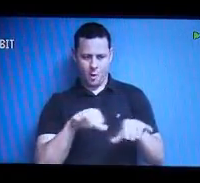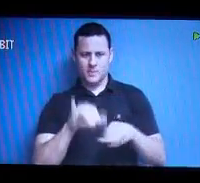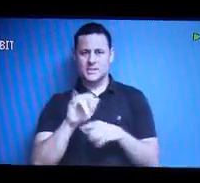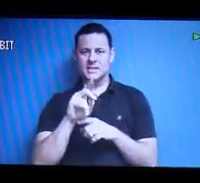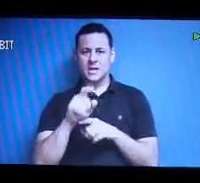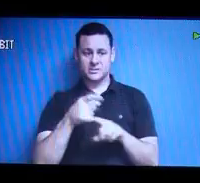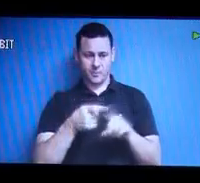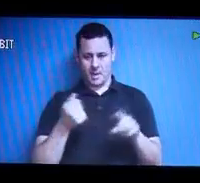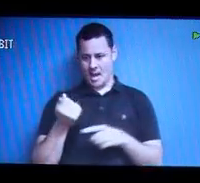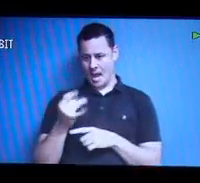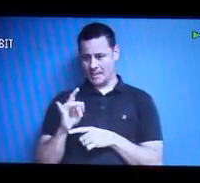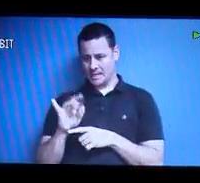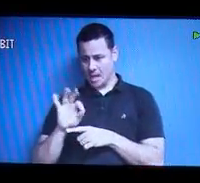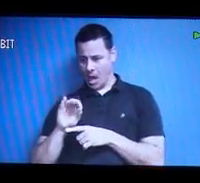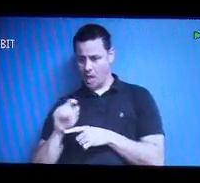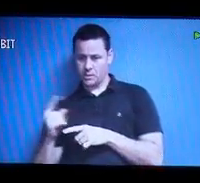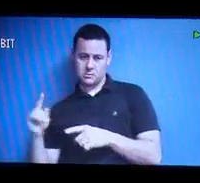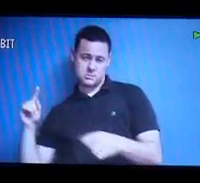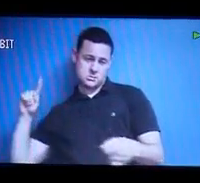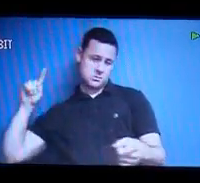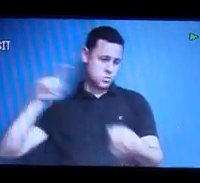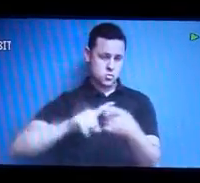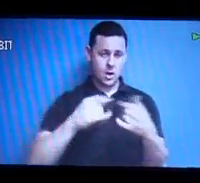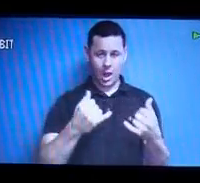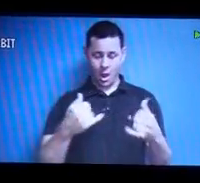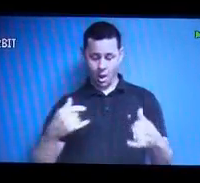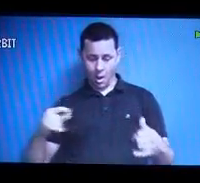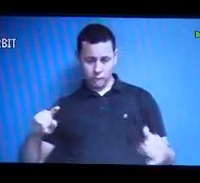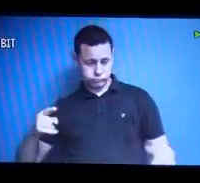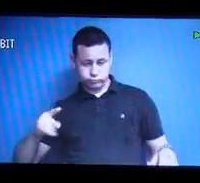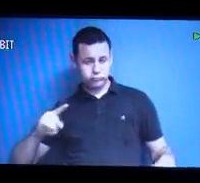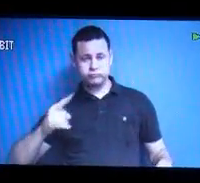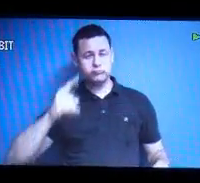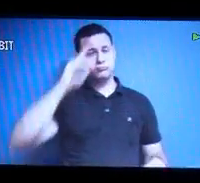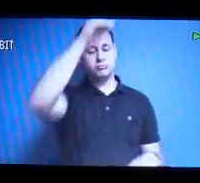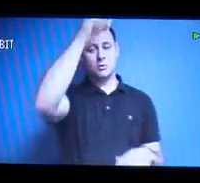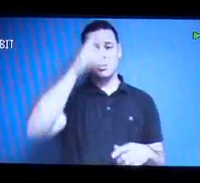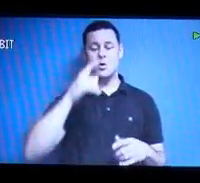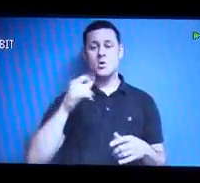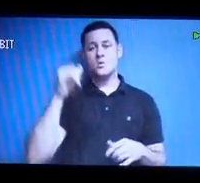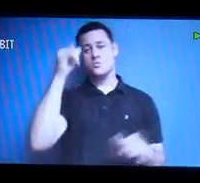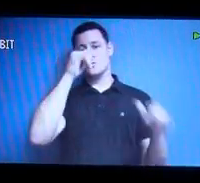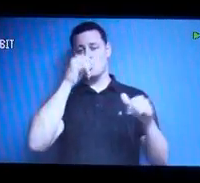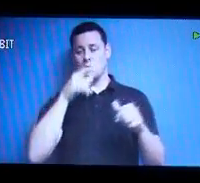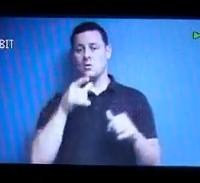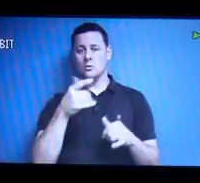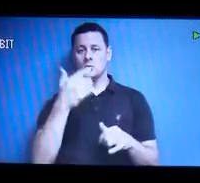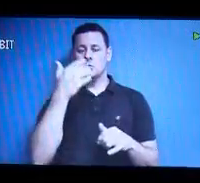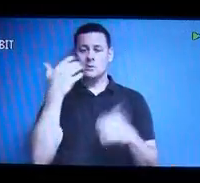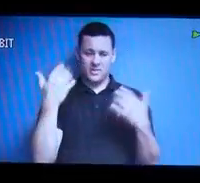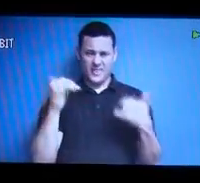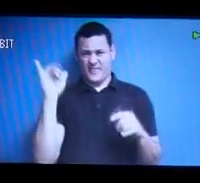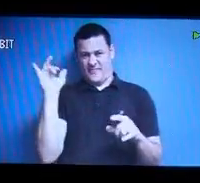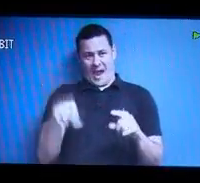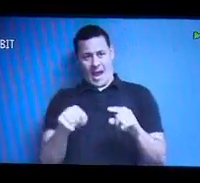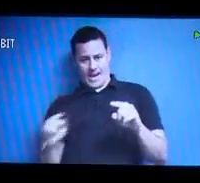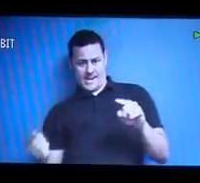present in real terms. And you can see the incredible boom we've had recently. This is the root cause of the crisis. I want to just show